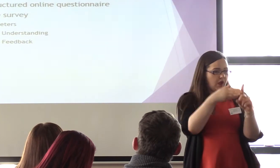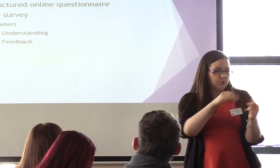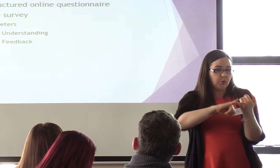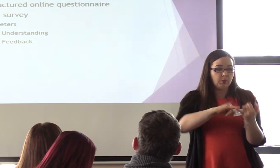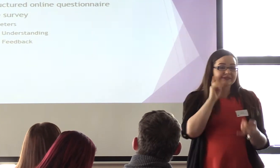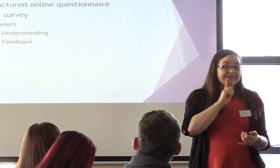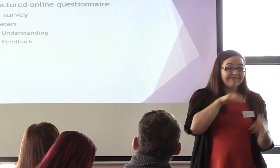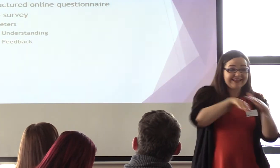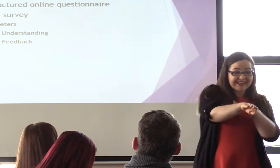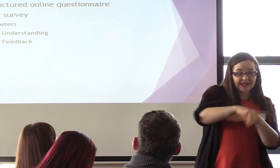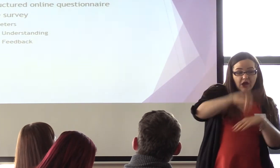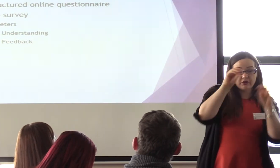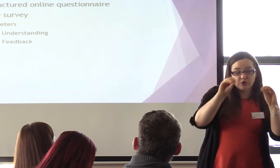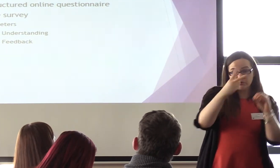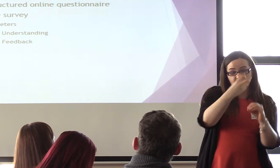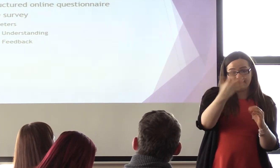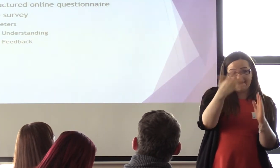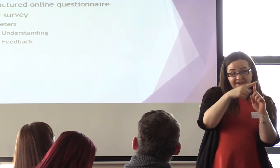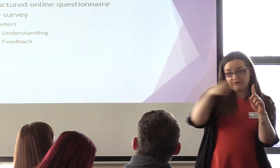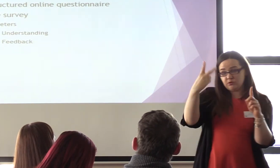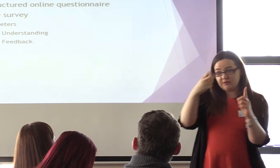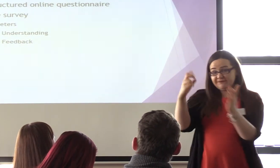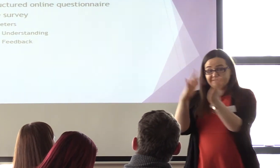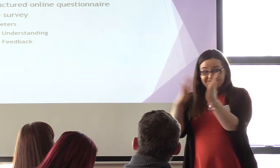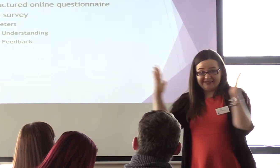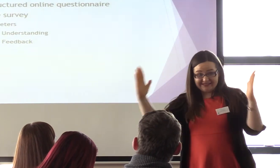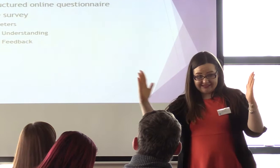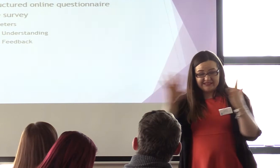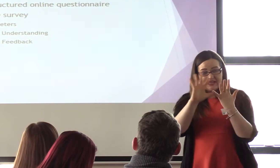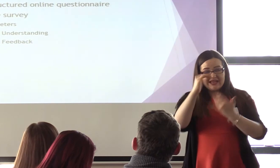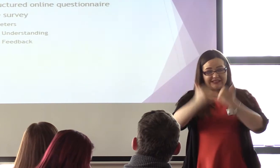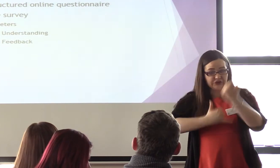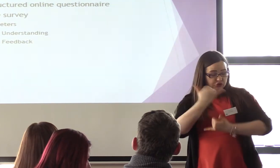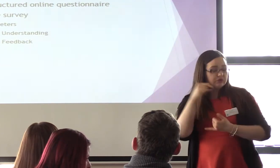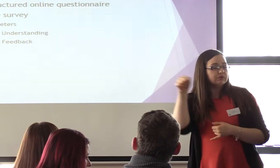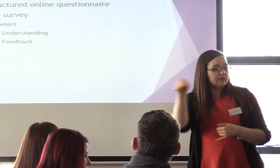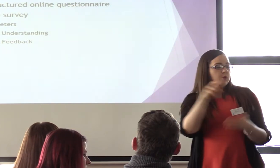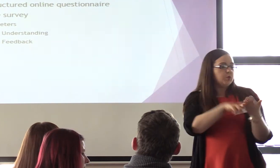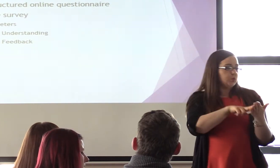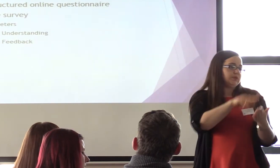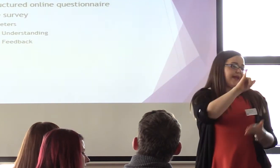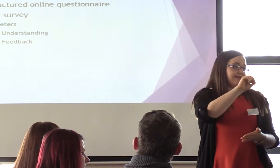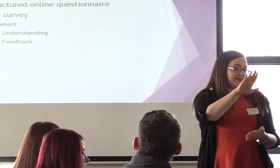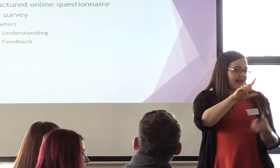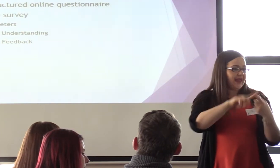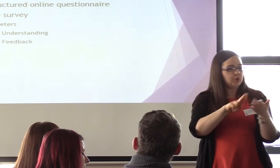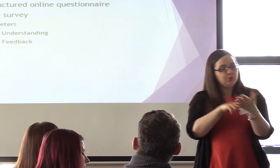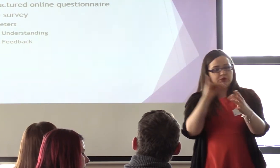I suppose my research target was deaf people who attended university from 2005 to 2015,